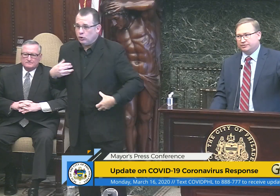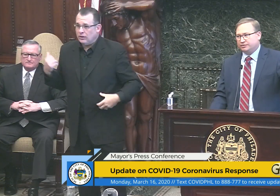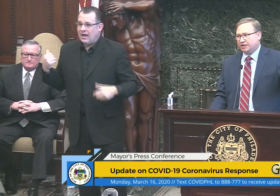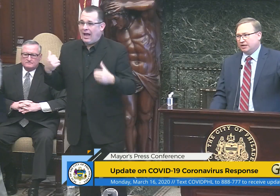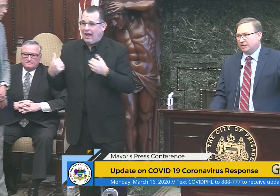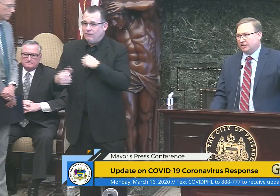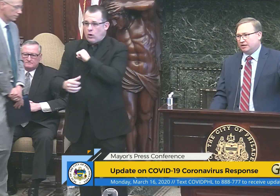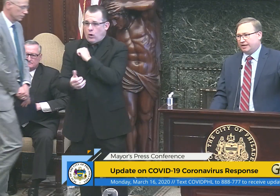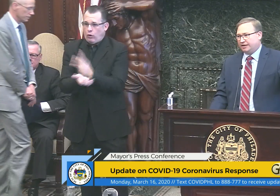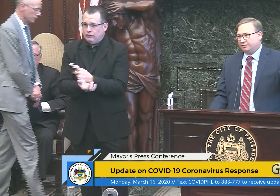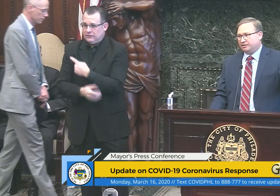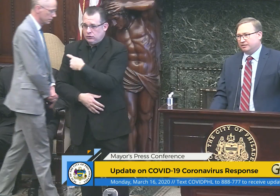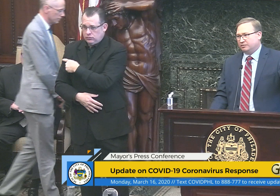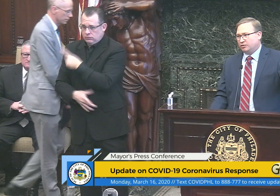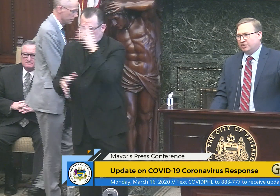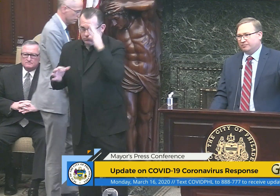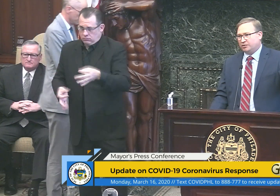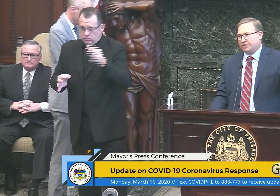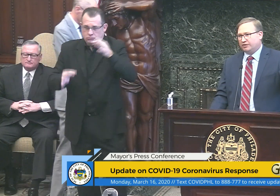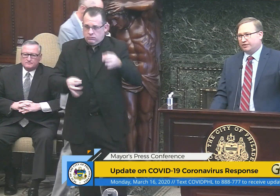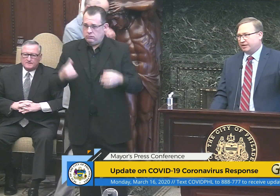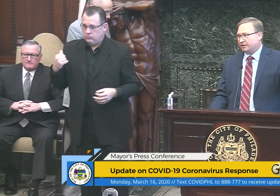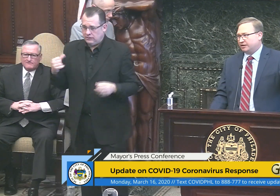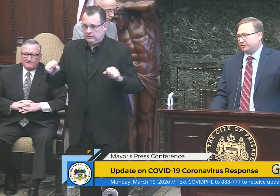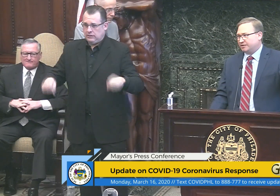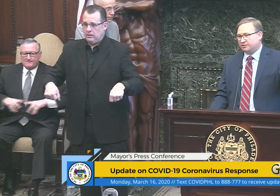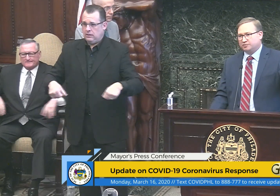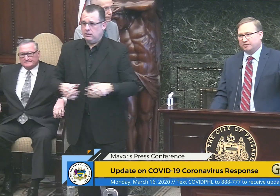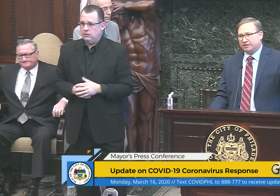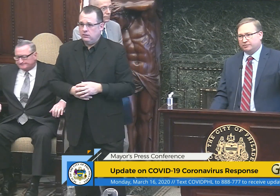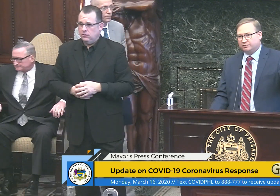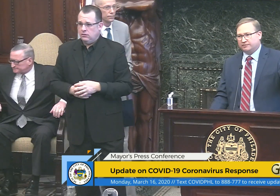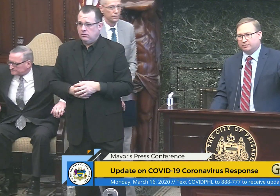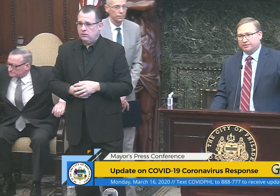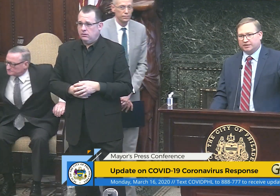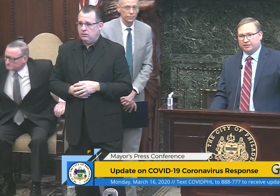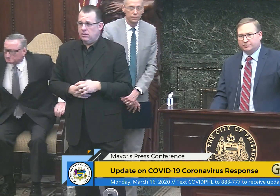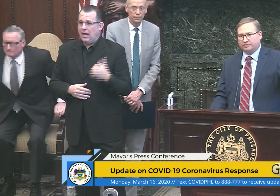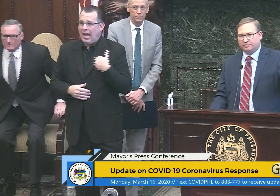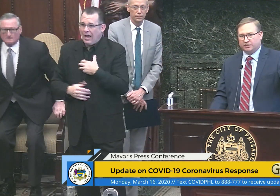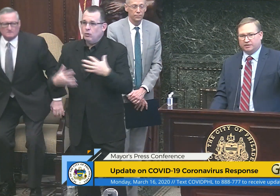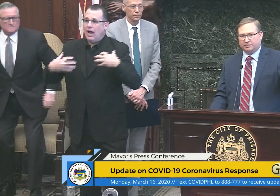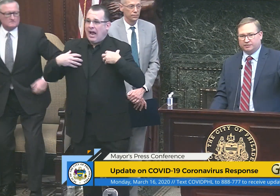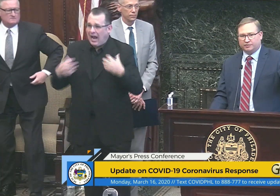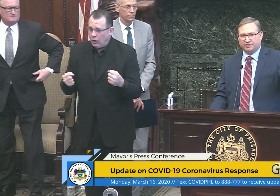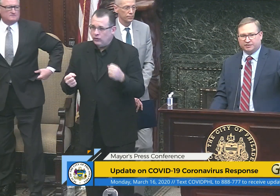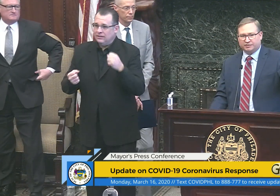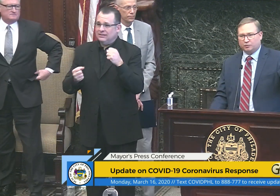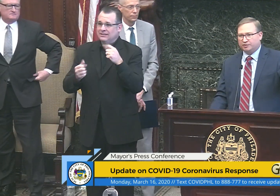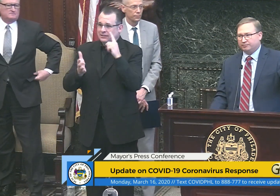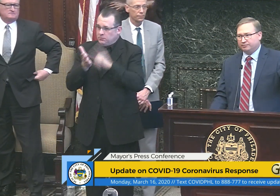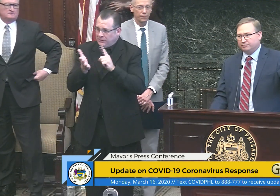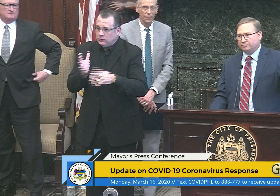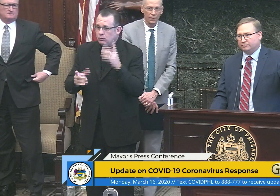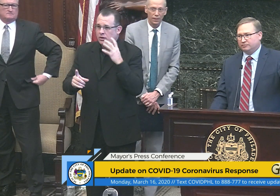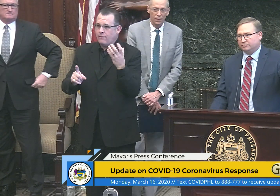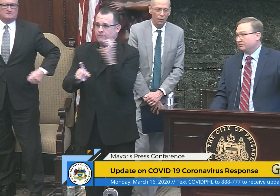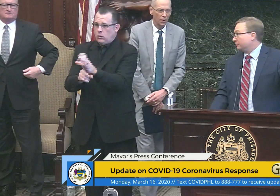these closures, and we'll have both health and L&I inspectors prepared to enforce should businesses open.